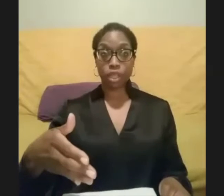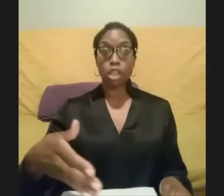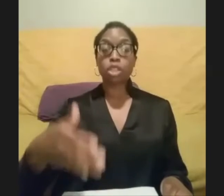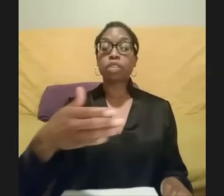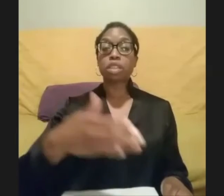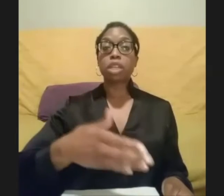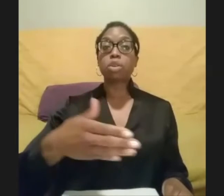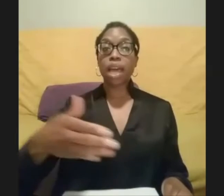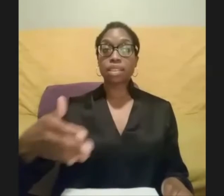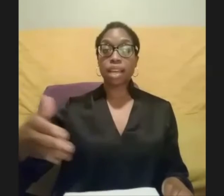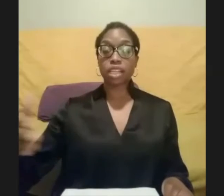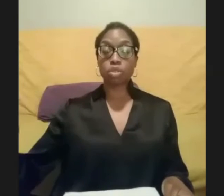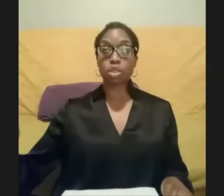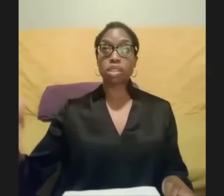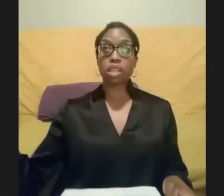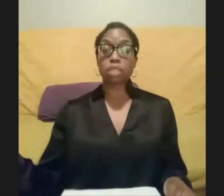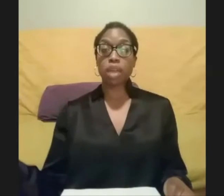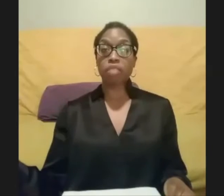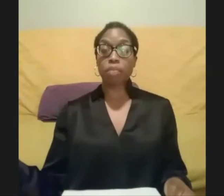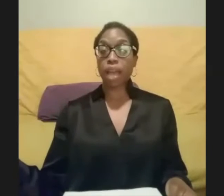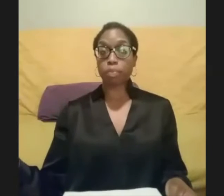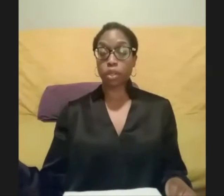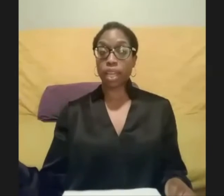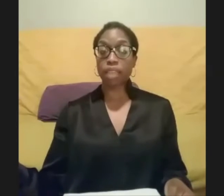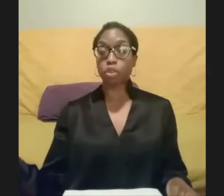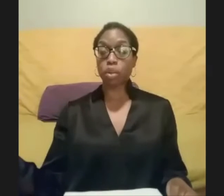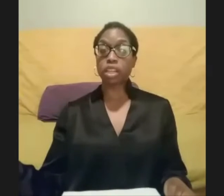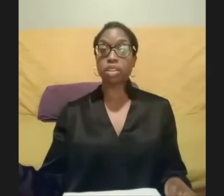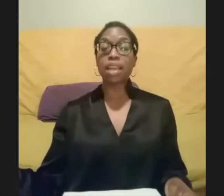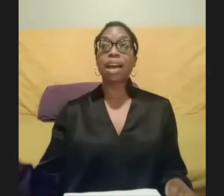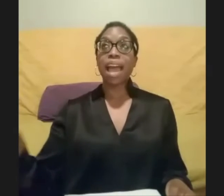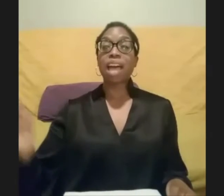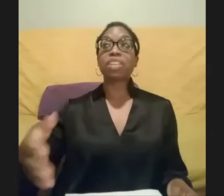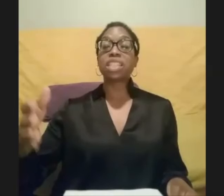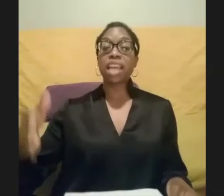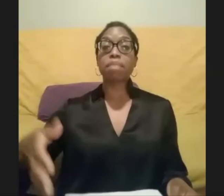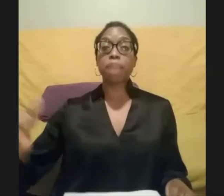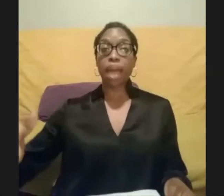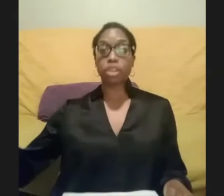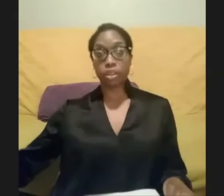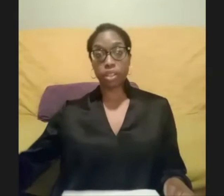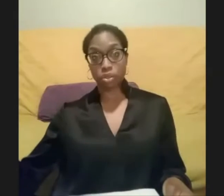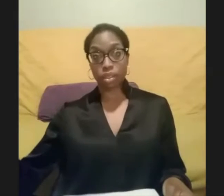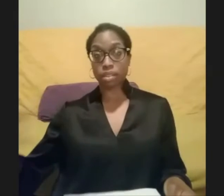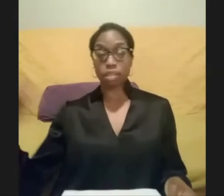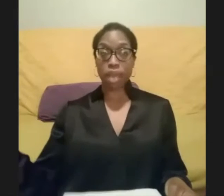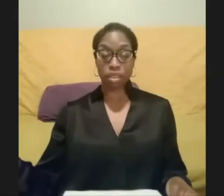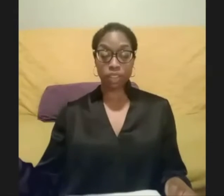So for somebody who has that history, so let's say I smoke half a pack per day for 20 years, I have a 10 pack year history. That's the math of